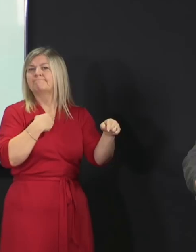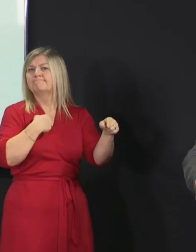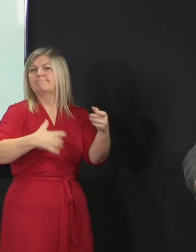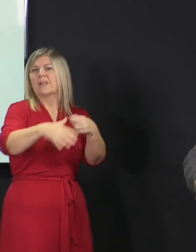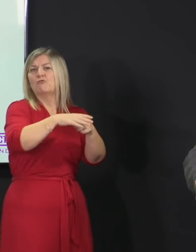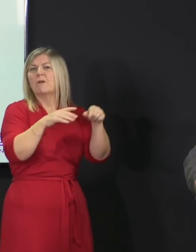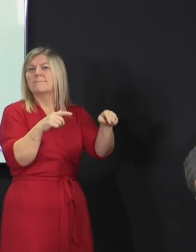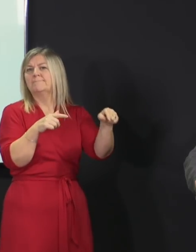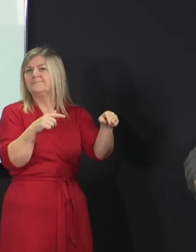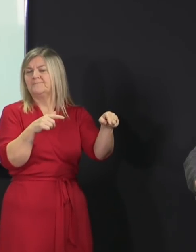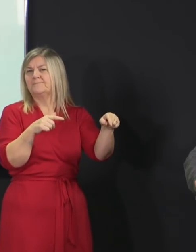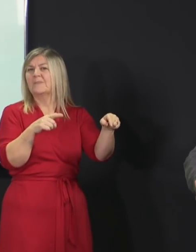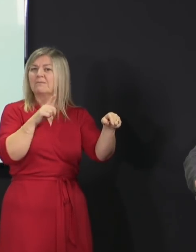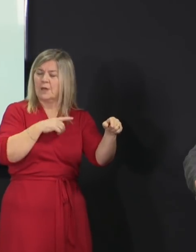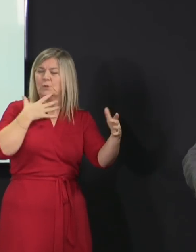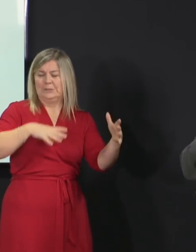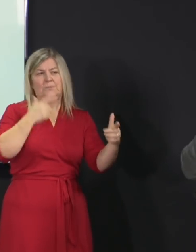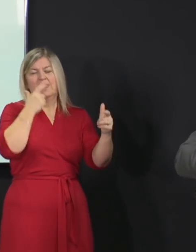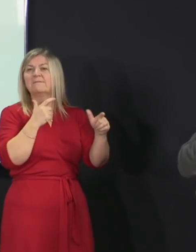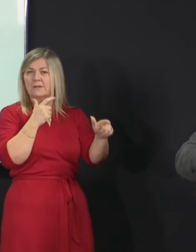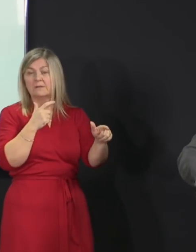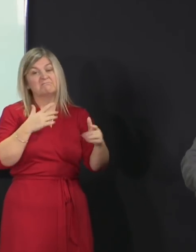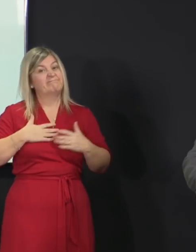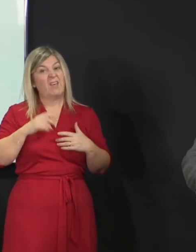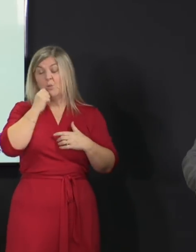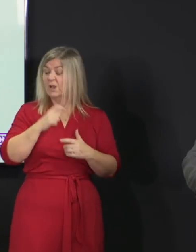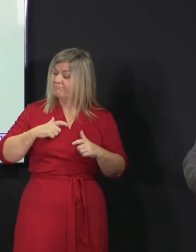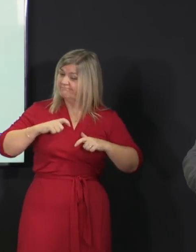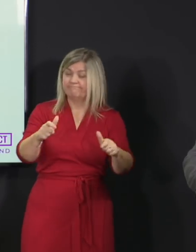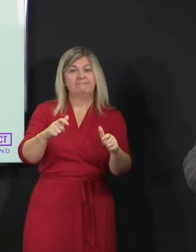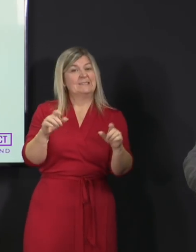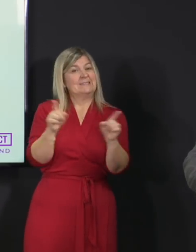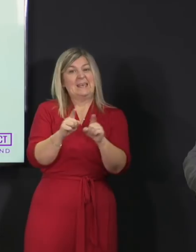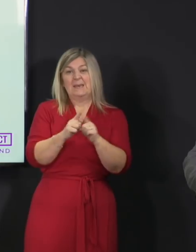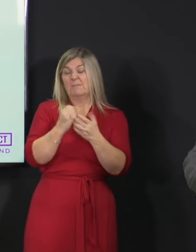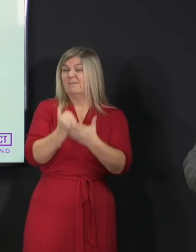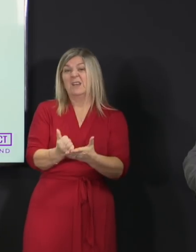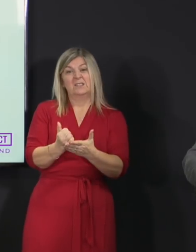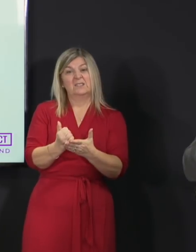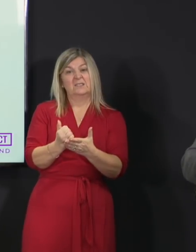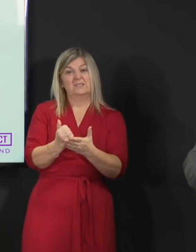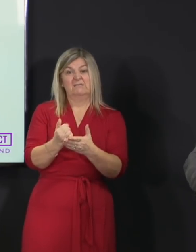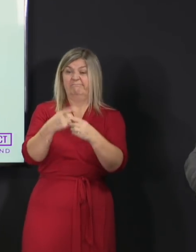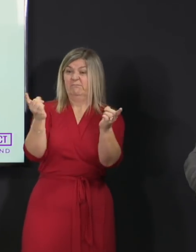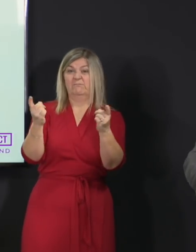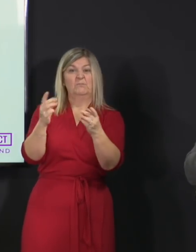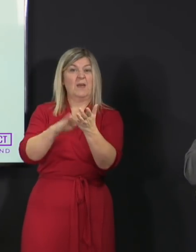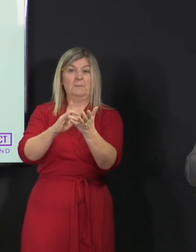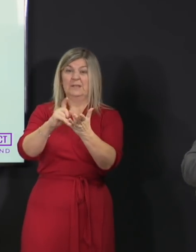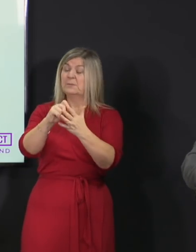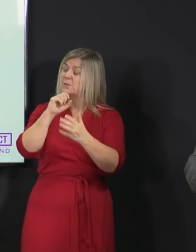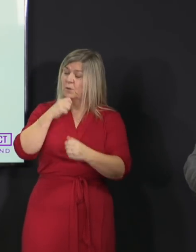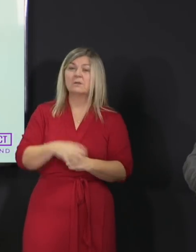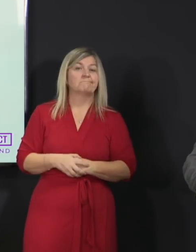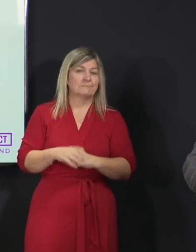more cautious in terms of how we approach that. So I will continue to give public health advice to ministers based on those precautionary principles, because I think that